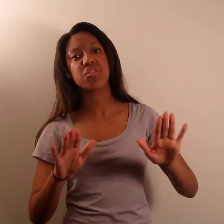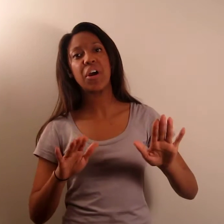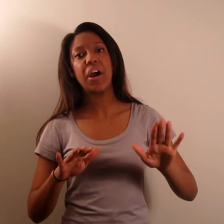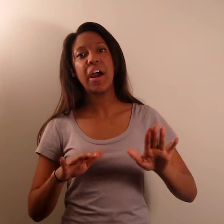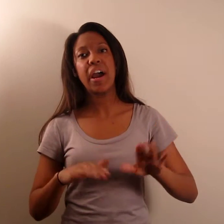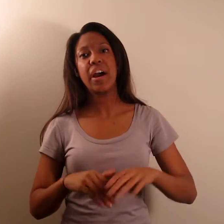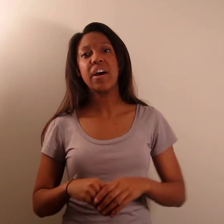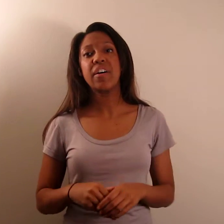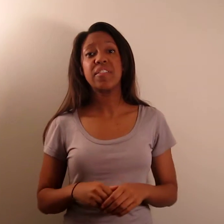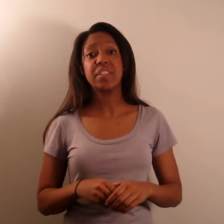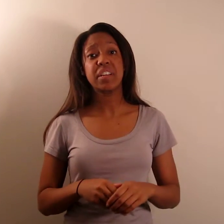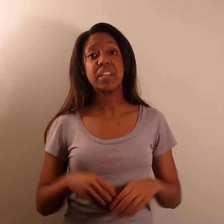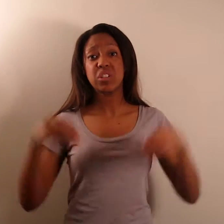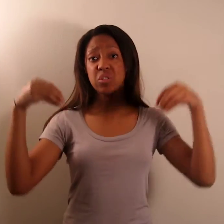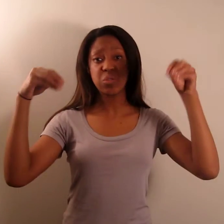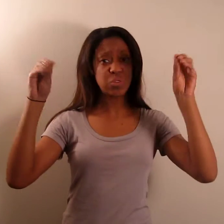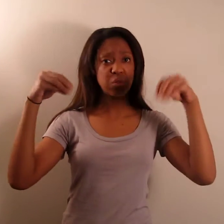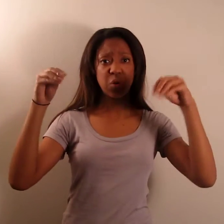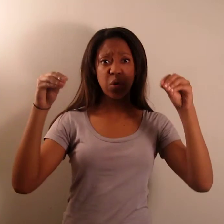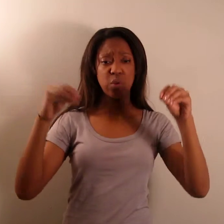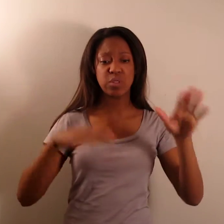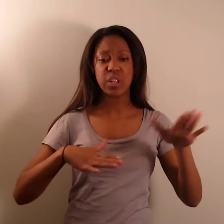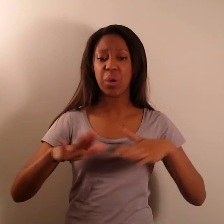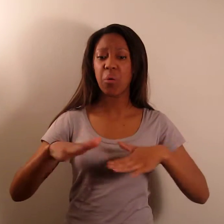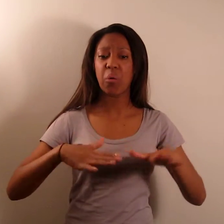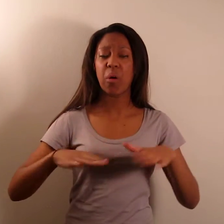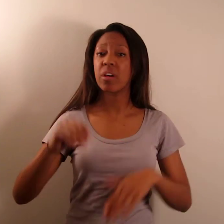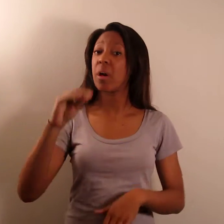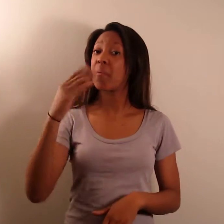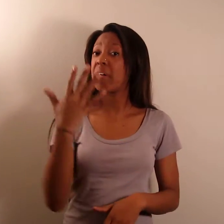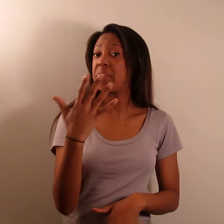Fifth Avenue and see limestone mansions as far as the eye can see.